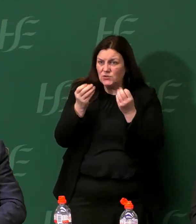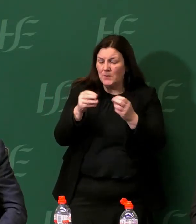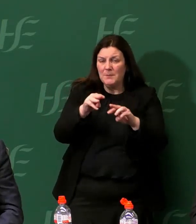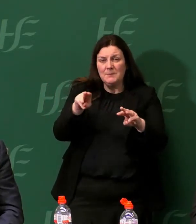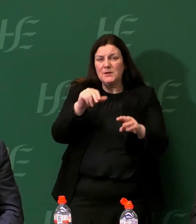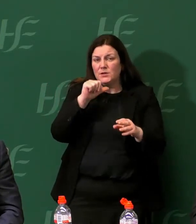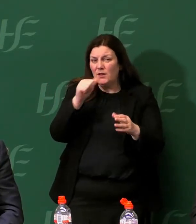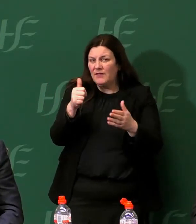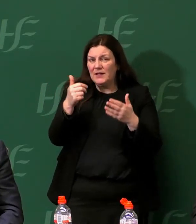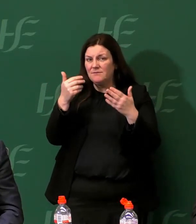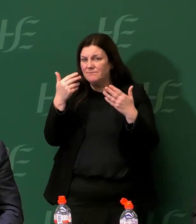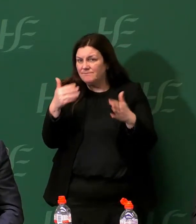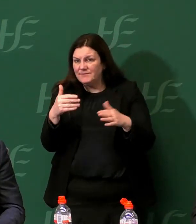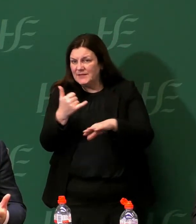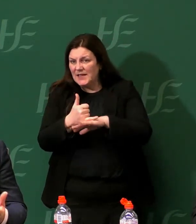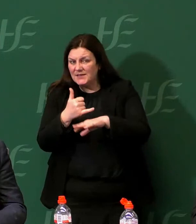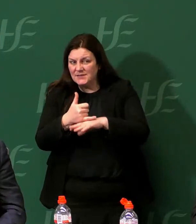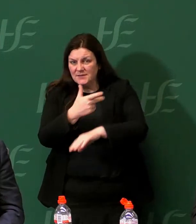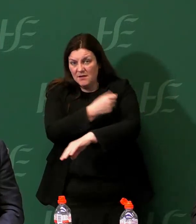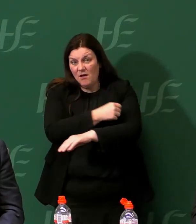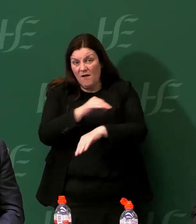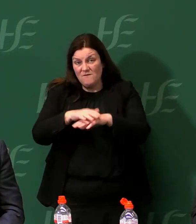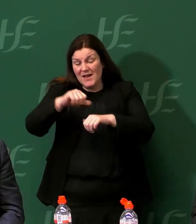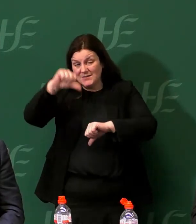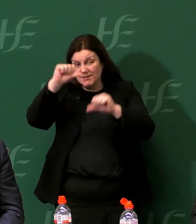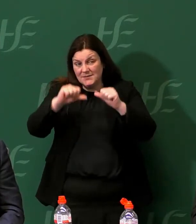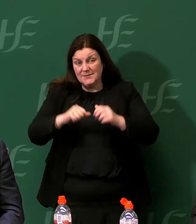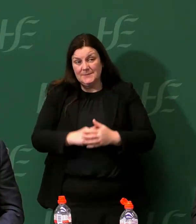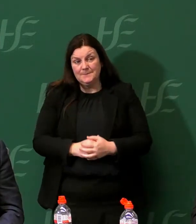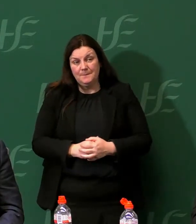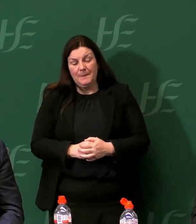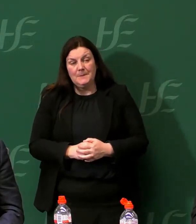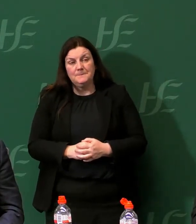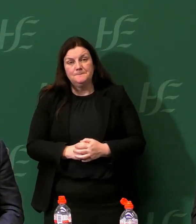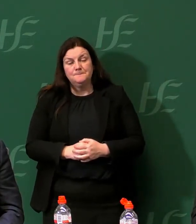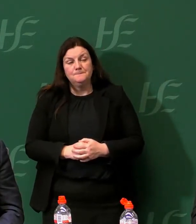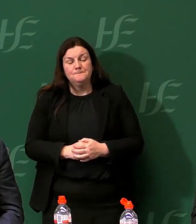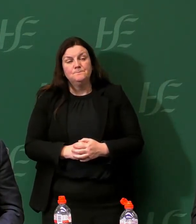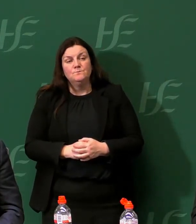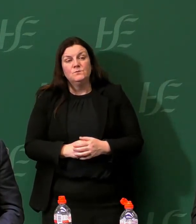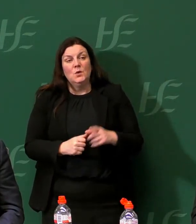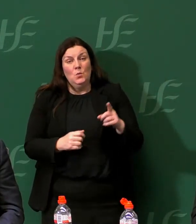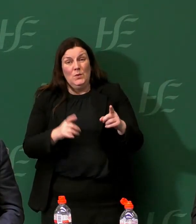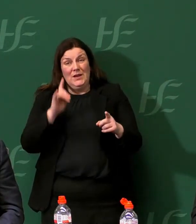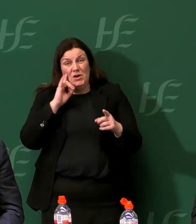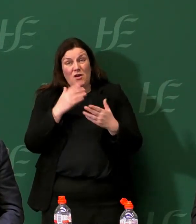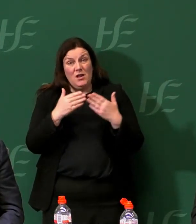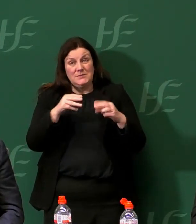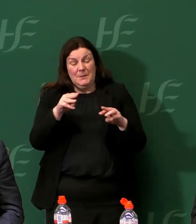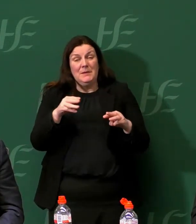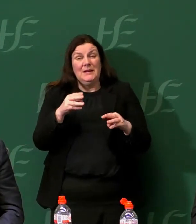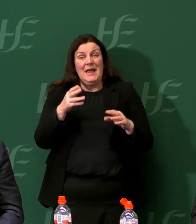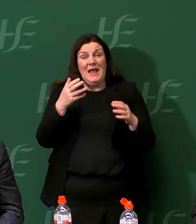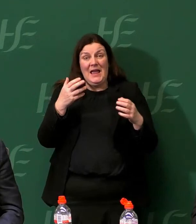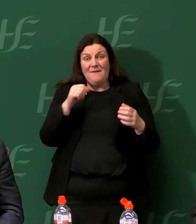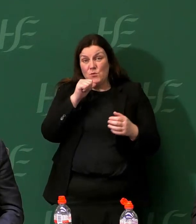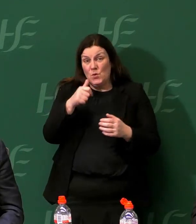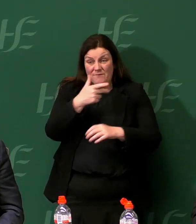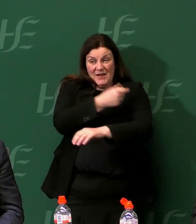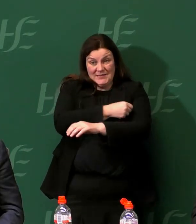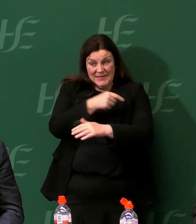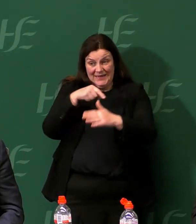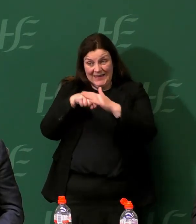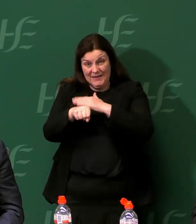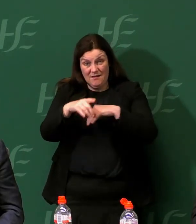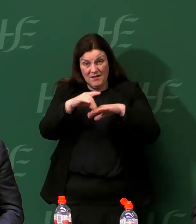remaining 6.5% as well, of adults. I suppose, look, we do just hear so much about unvaccinated people ending up in hospital. I suppose, do you think maybe it is